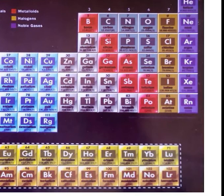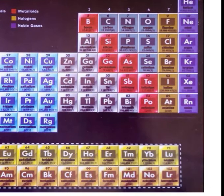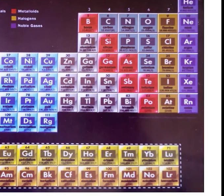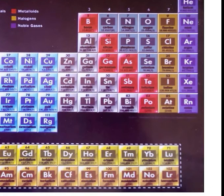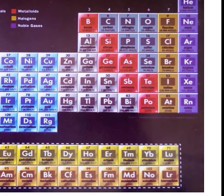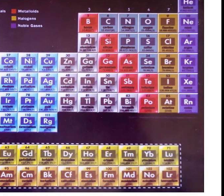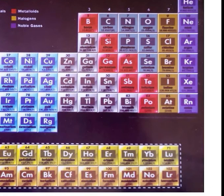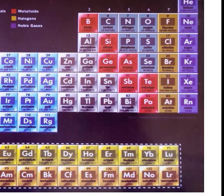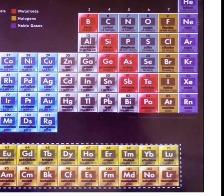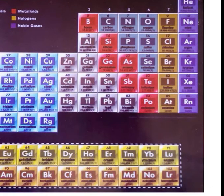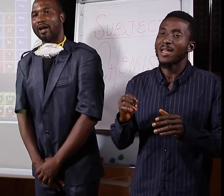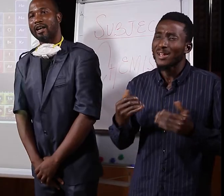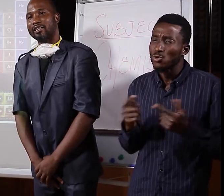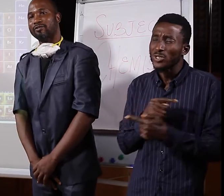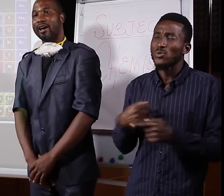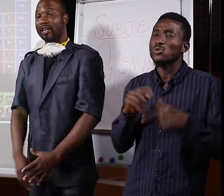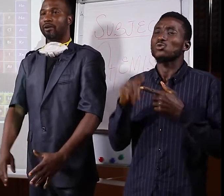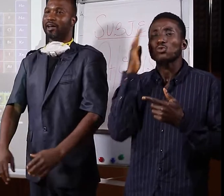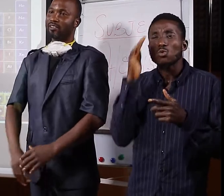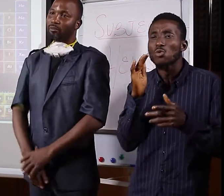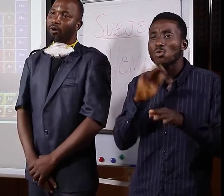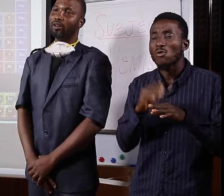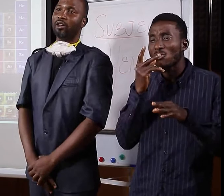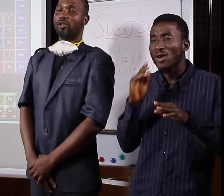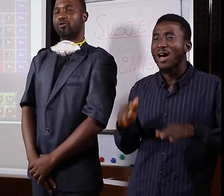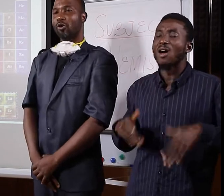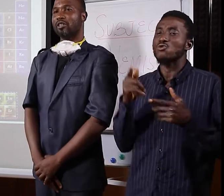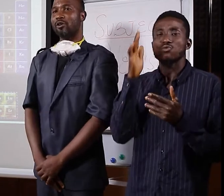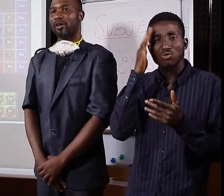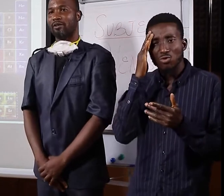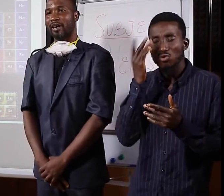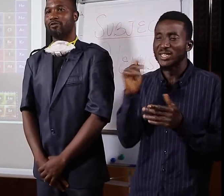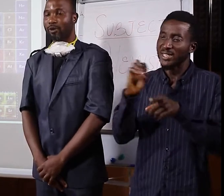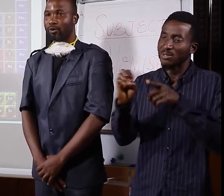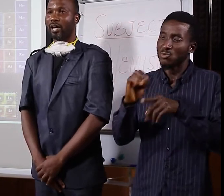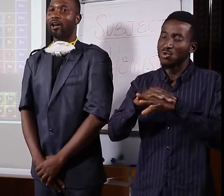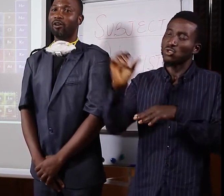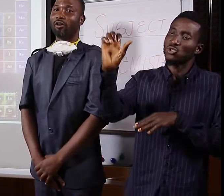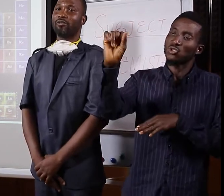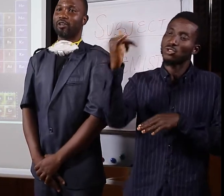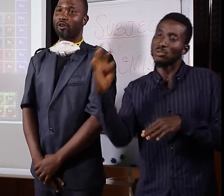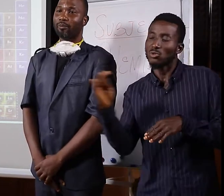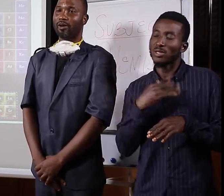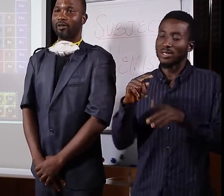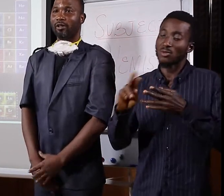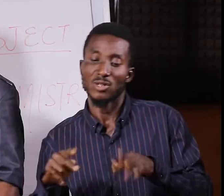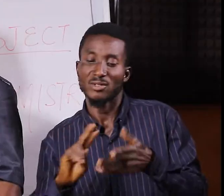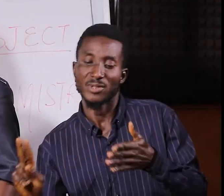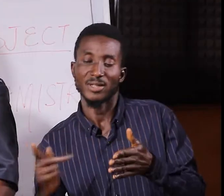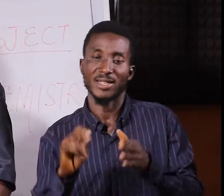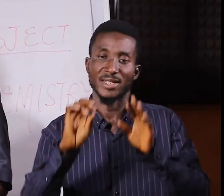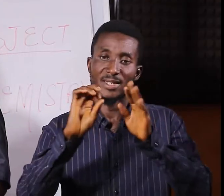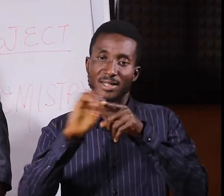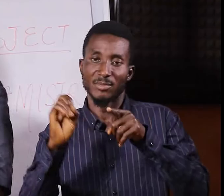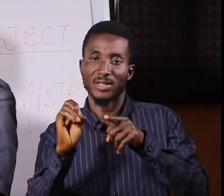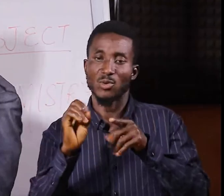be dwelling on how you can identify an element by a symbol, and of course, how you can write the formula of a compound. But then,